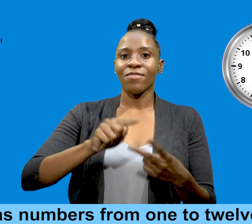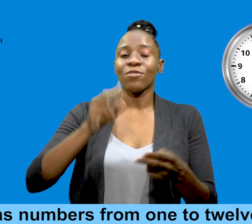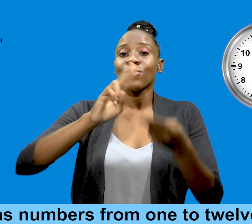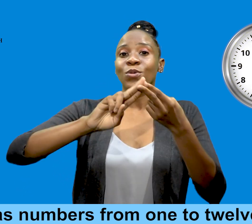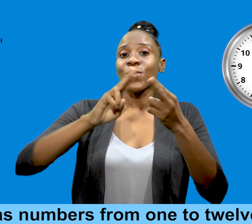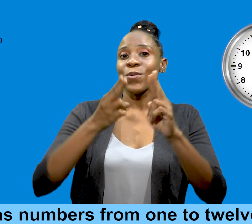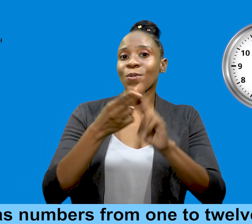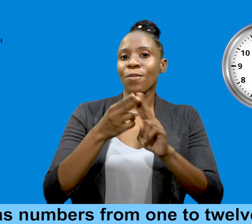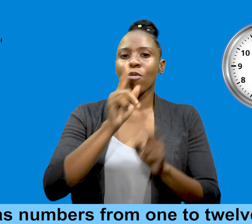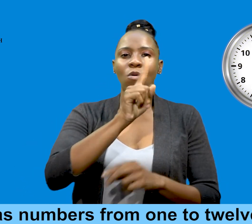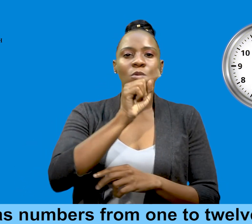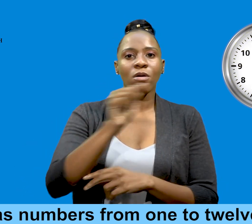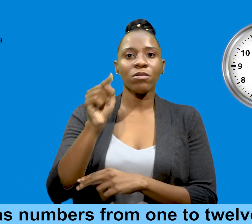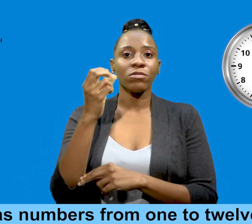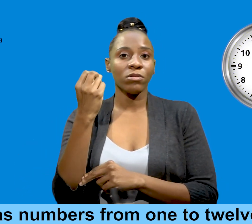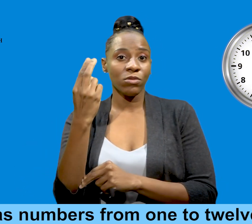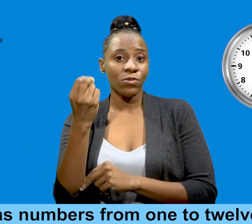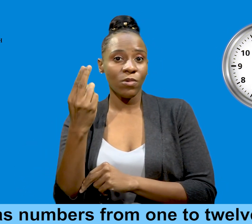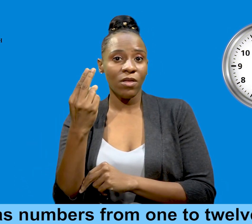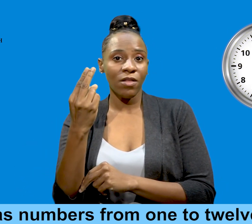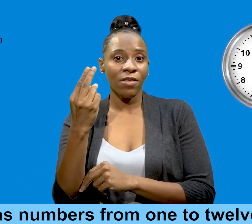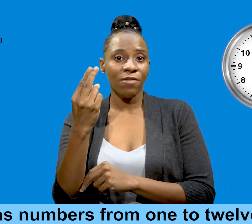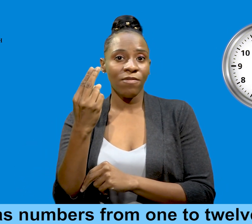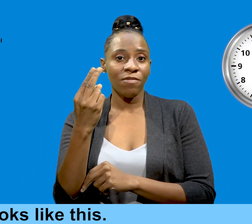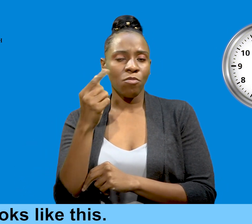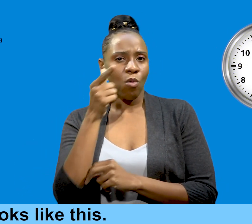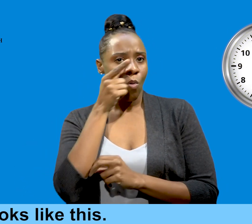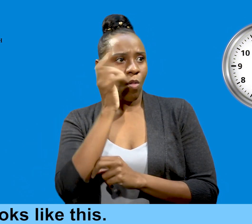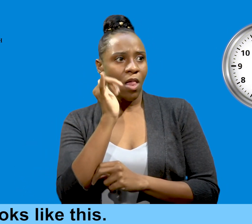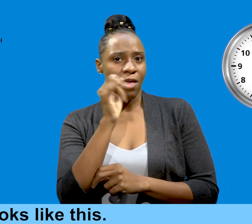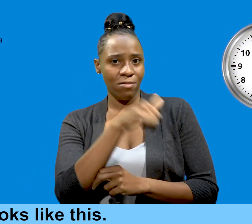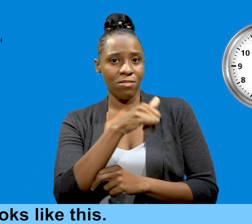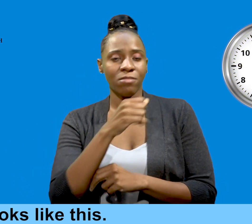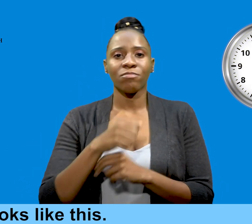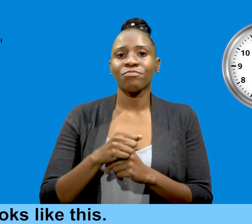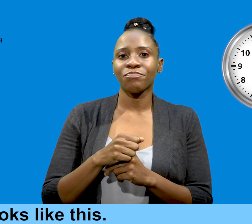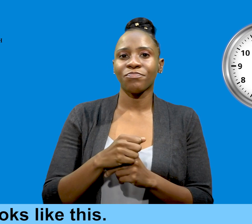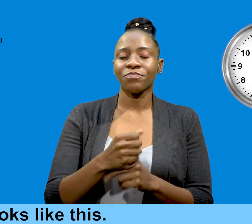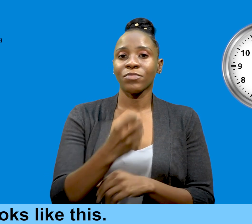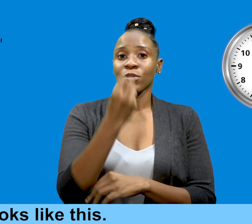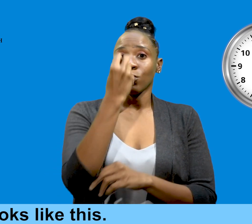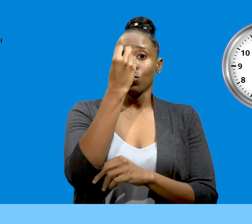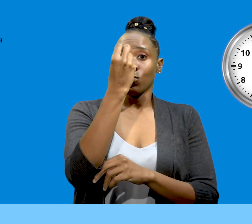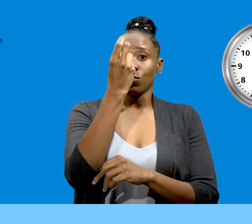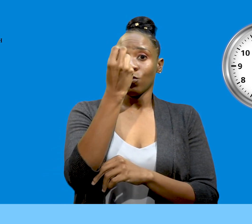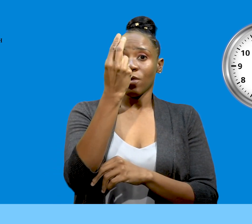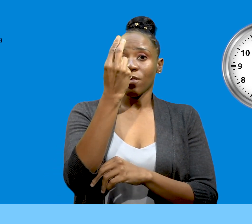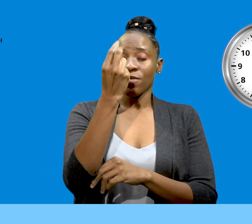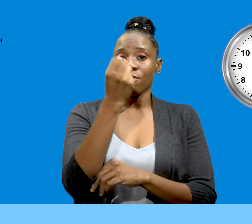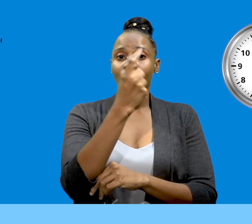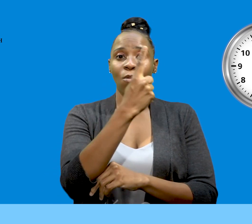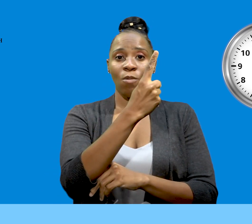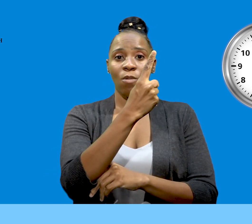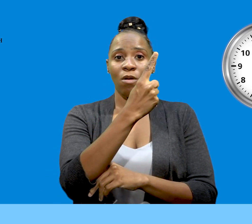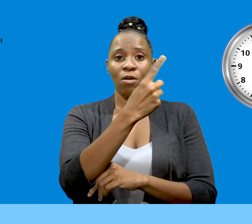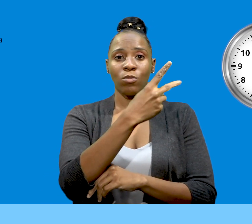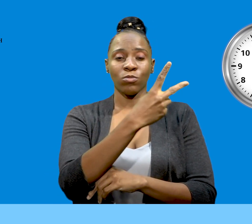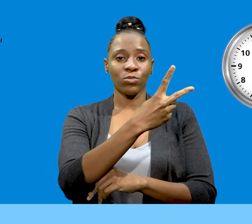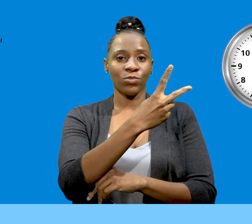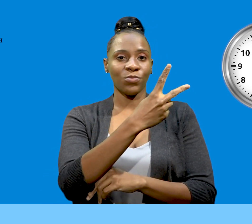It has numbers 1 to 12. It looks like this: 12, 1,